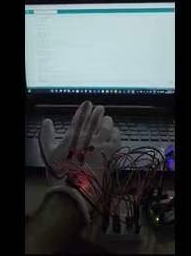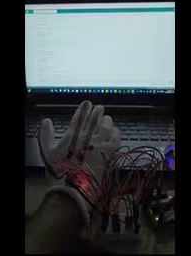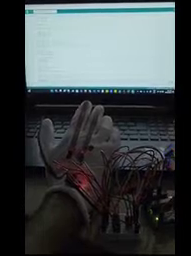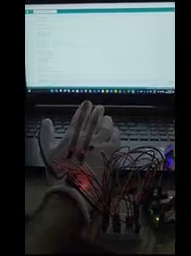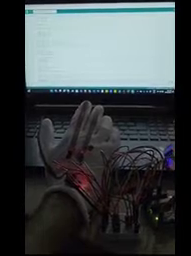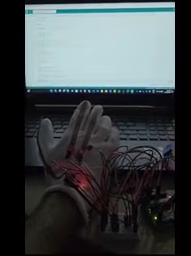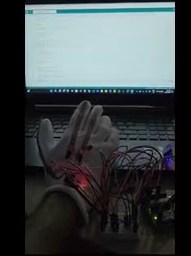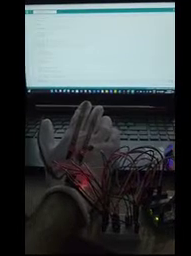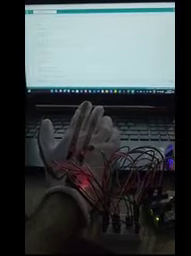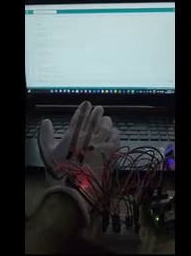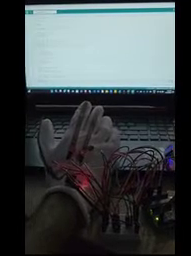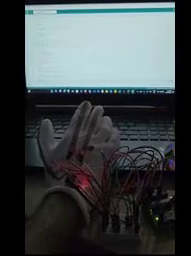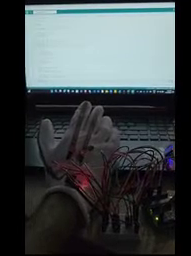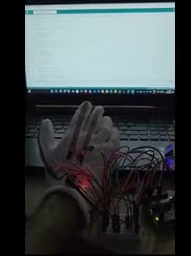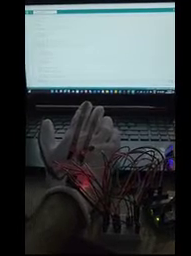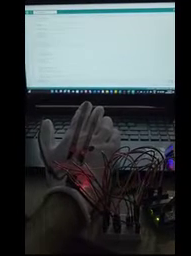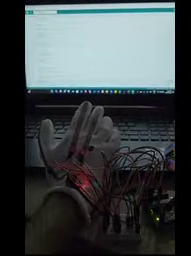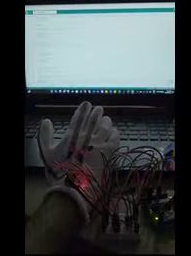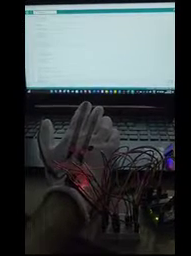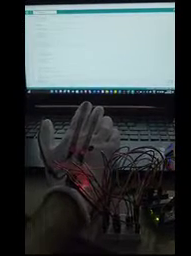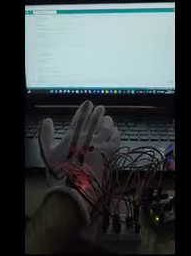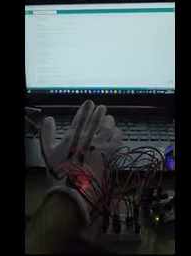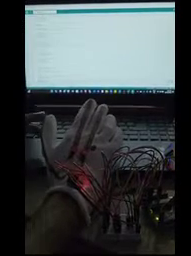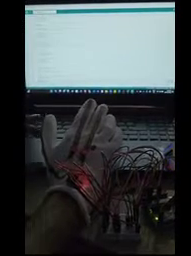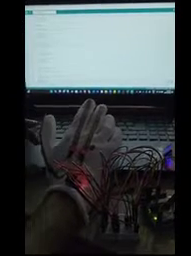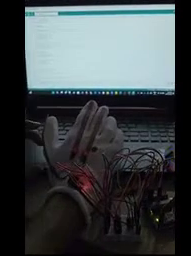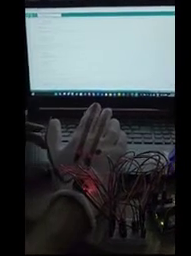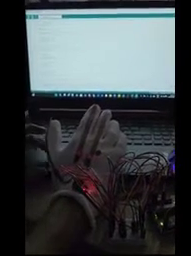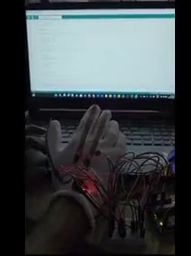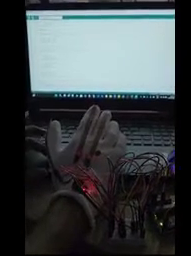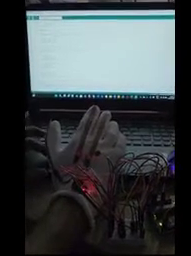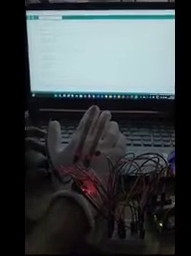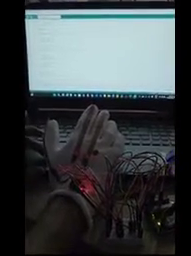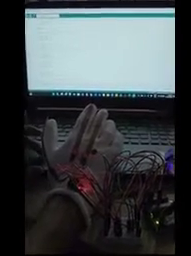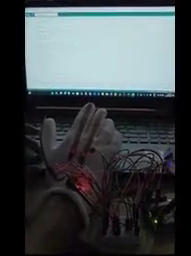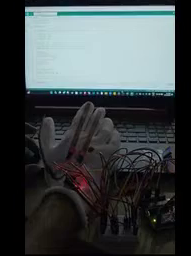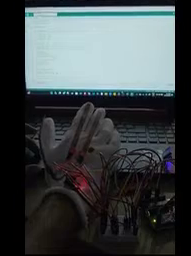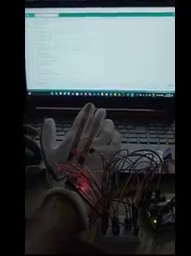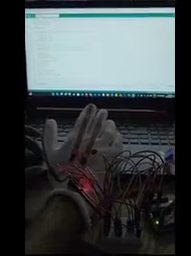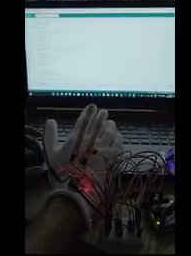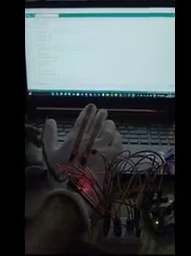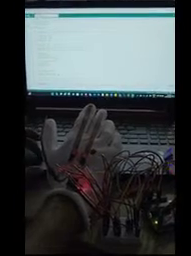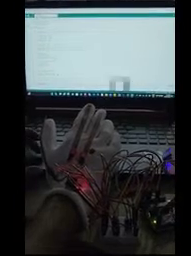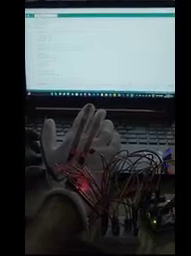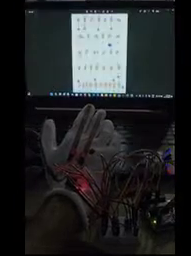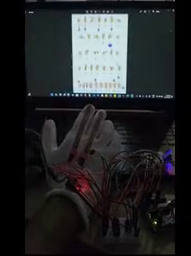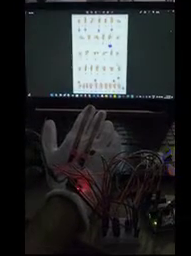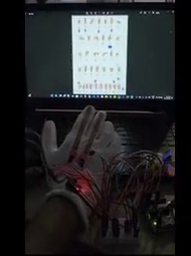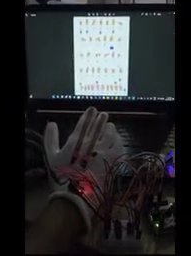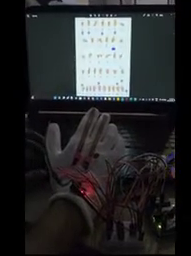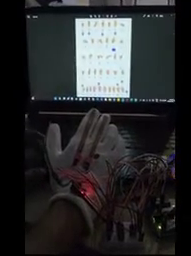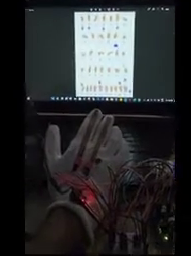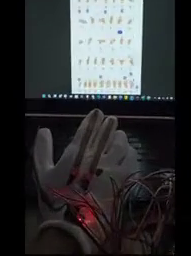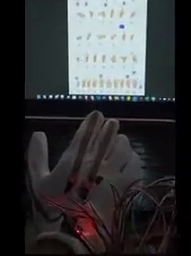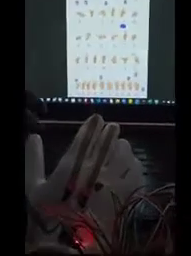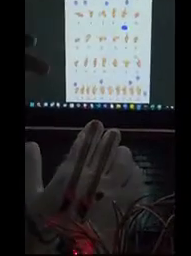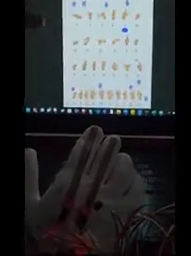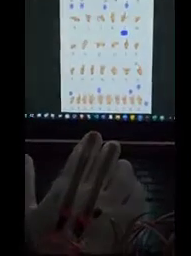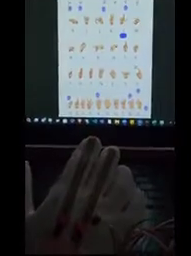connect to the app we have developed for this project. So if we look at the American Sign Language or ASL chart, we can see there are so many